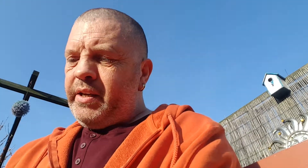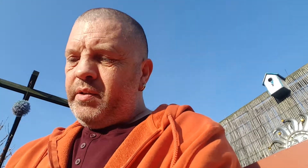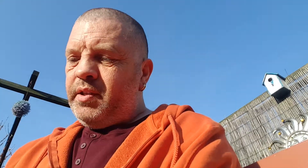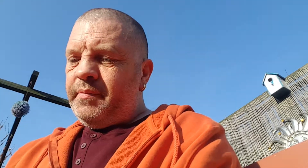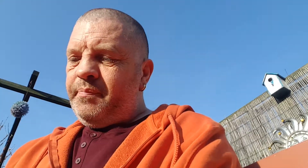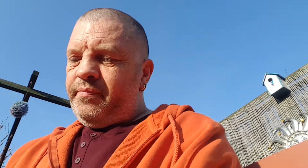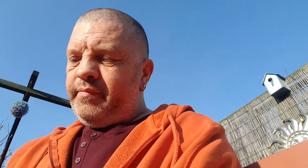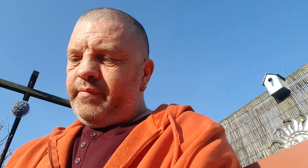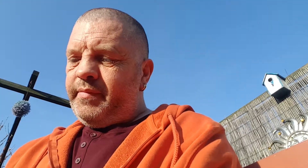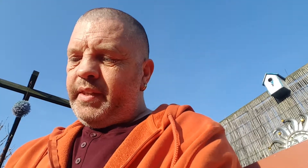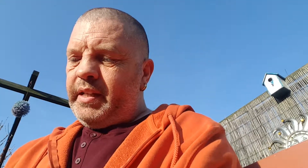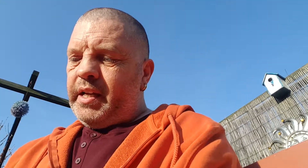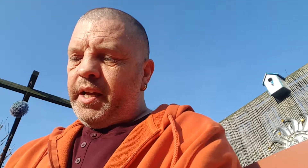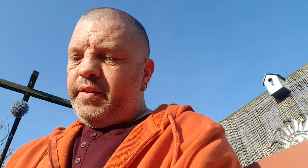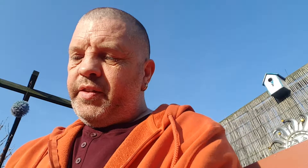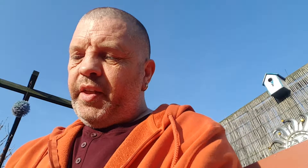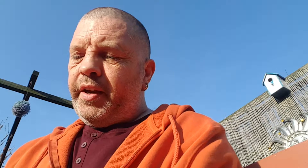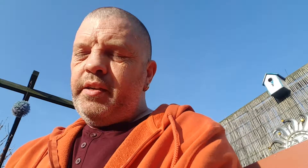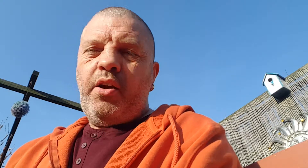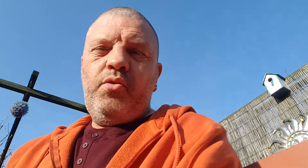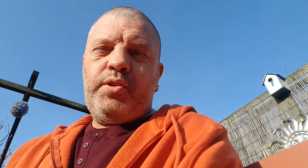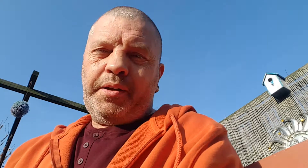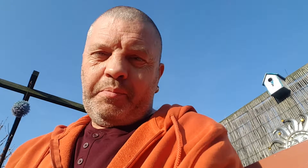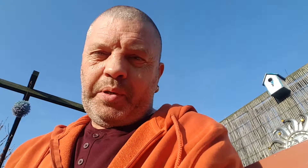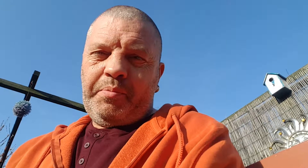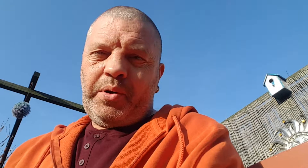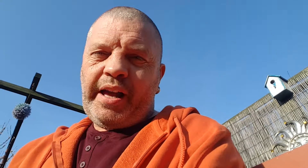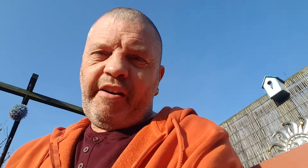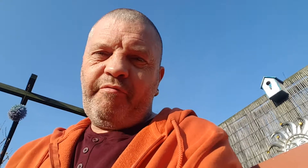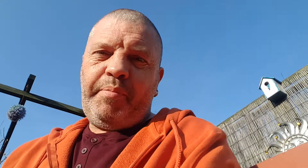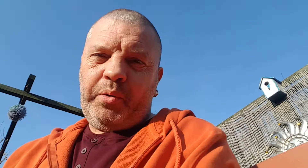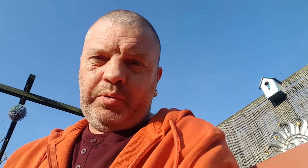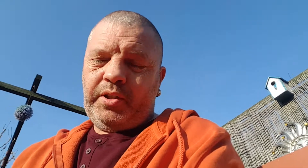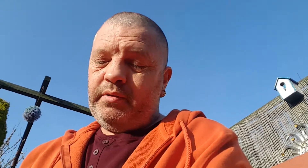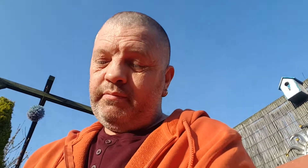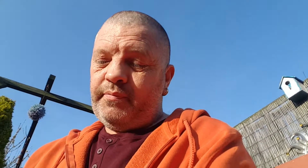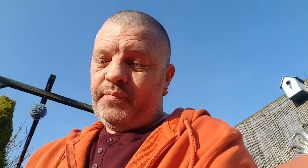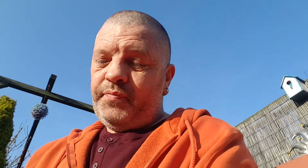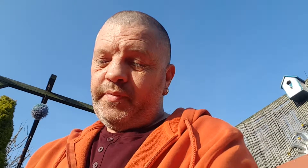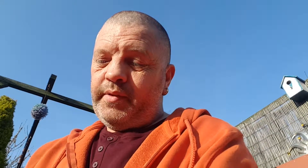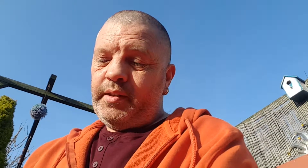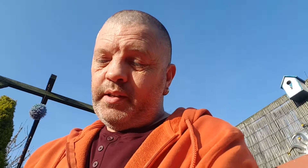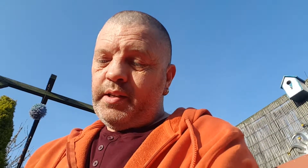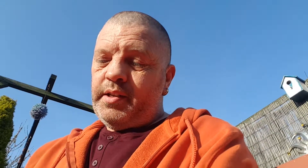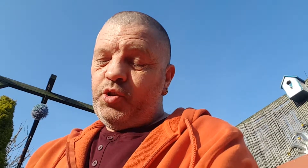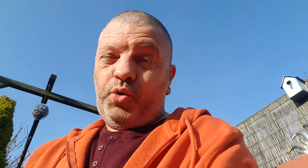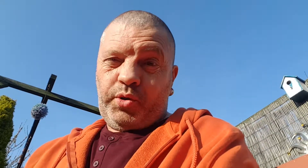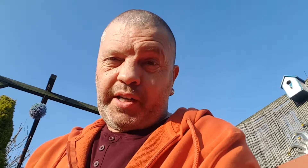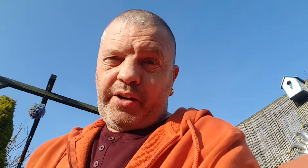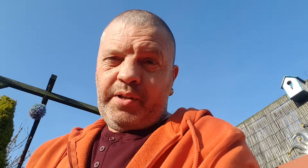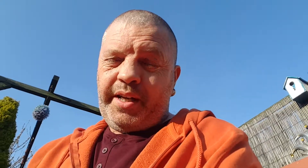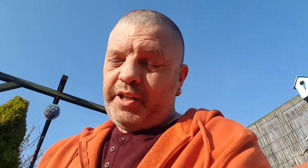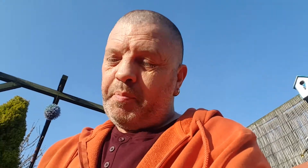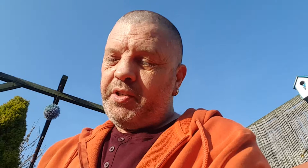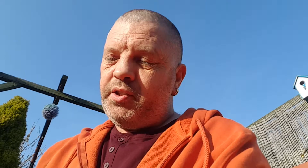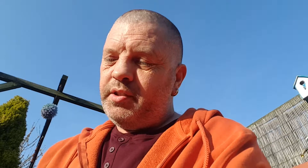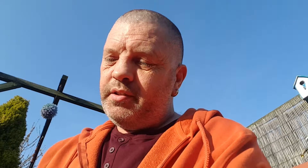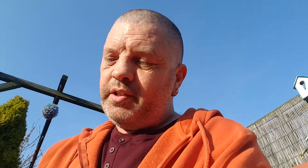And I know some people have built short scale headless basses, because